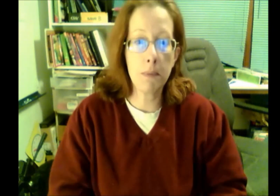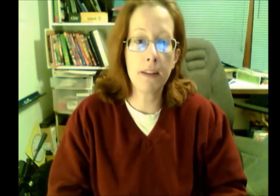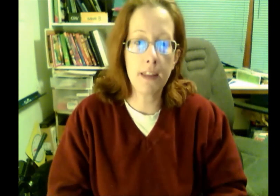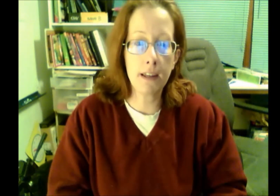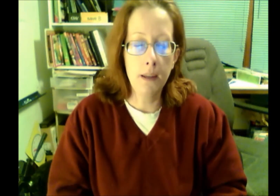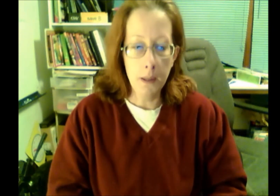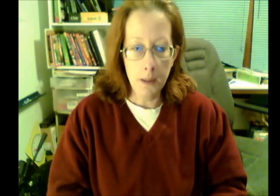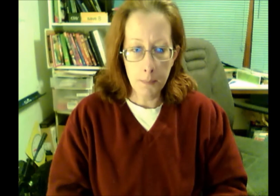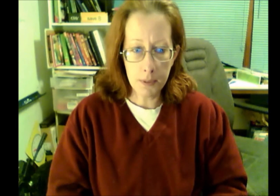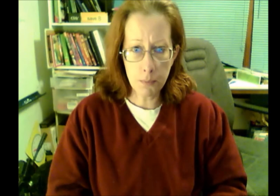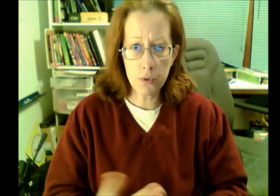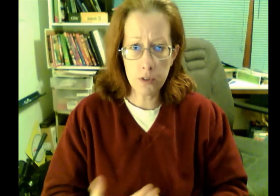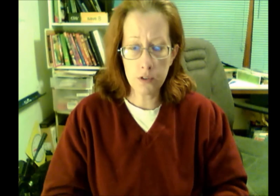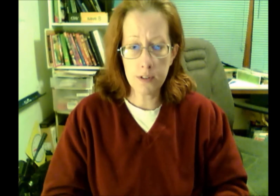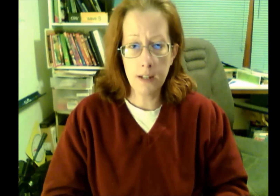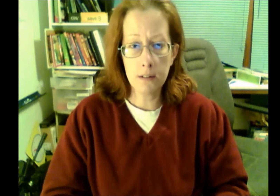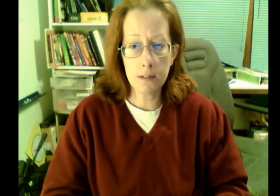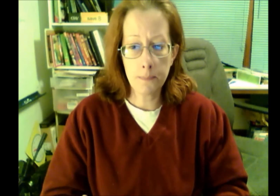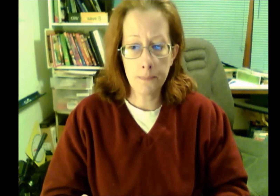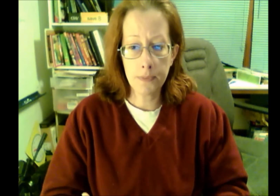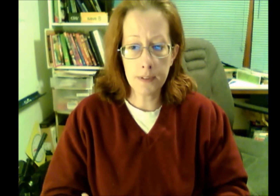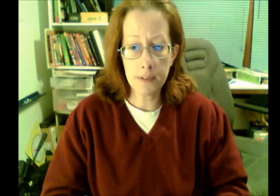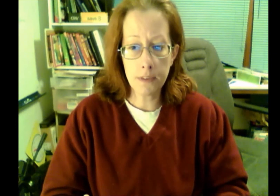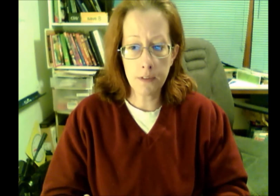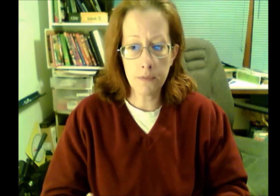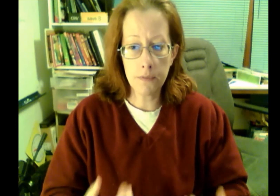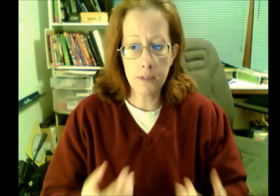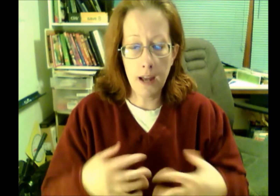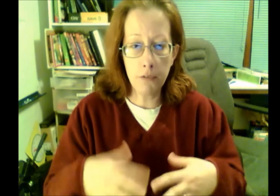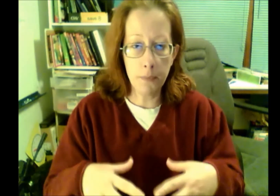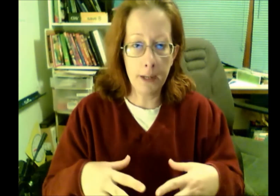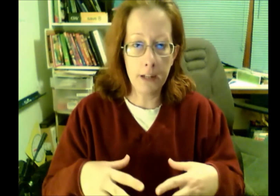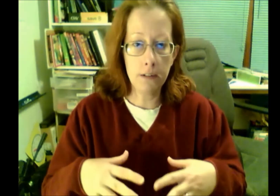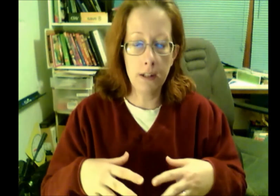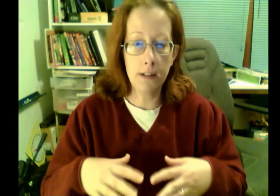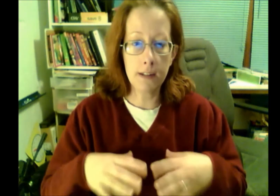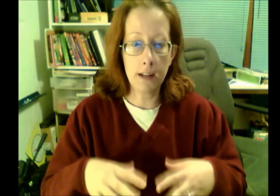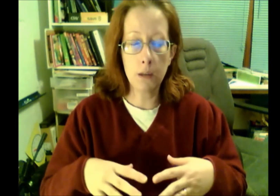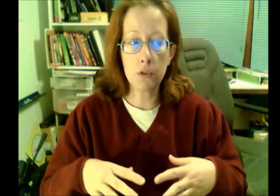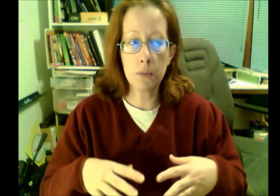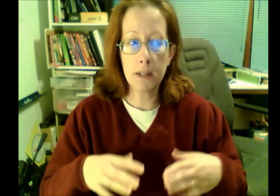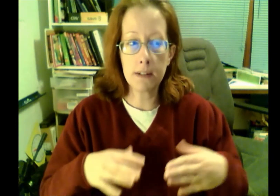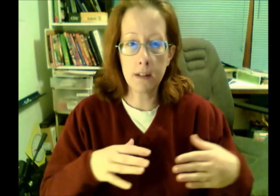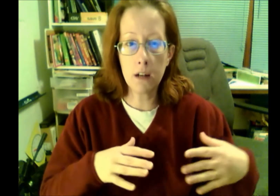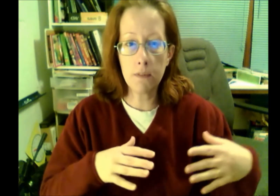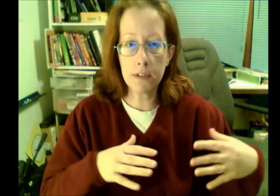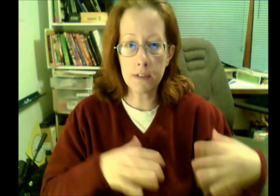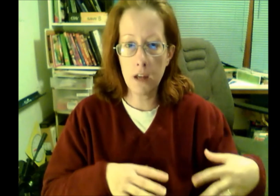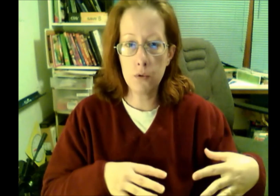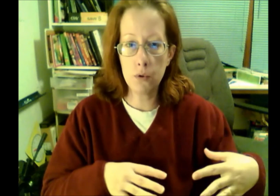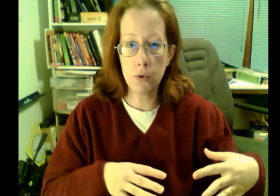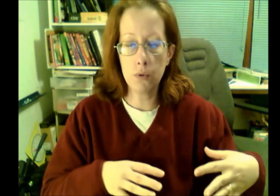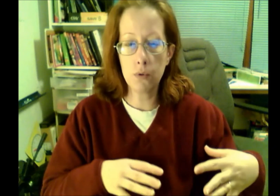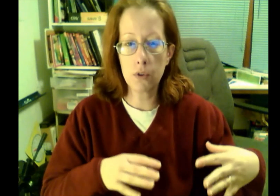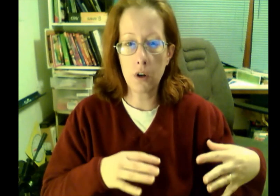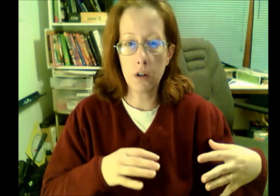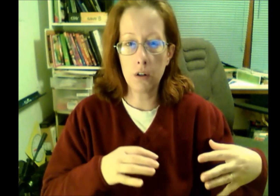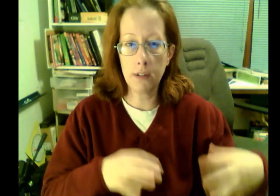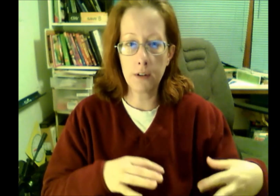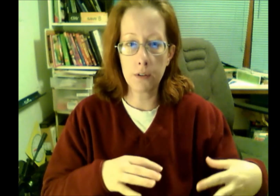thing. But it's important to understand the alphabet in sign language, because a lot of the signs you use are letters.